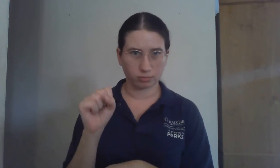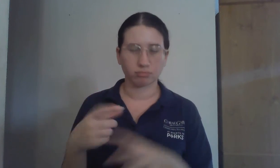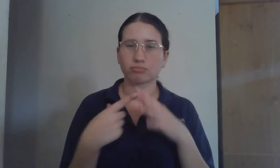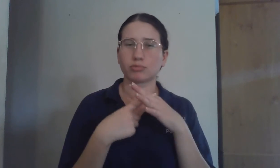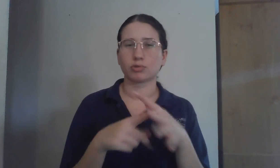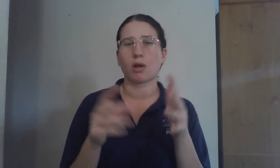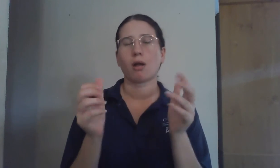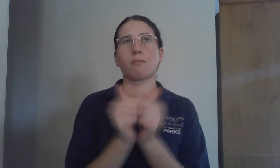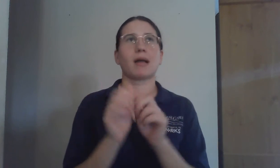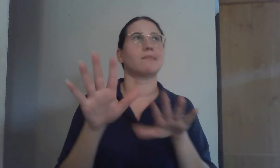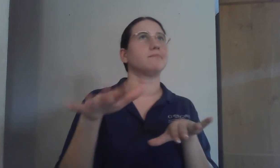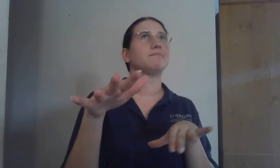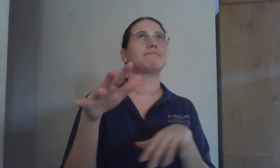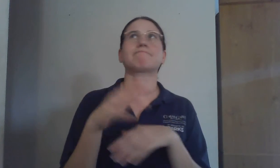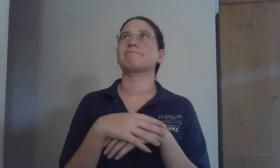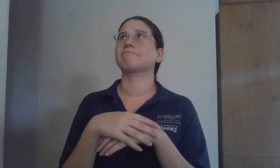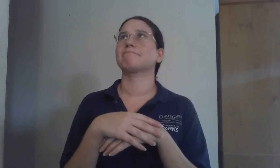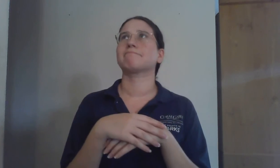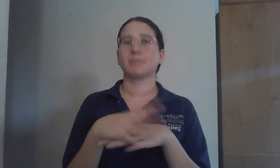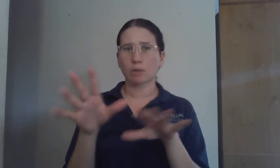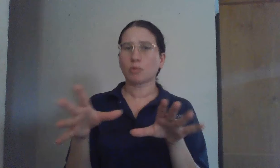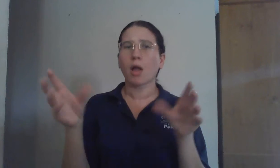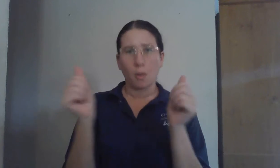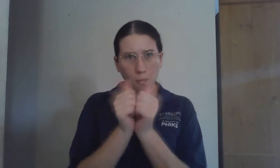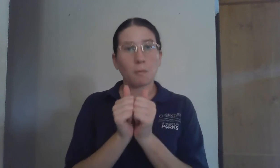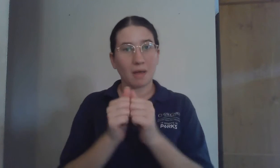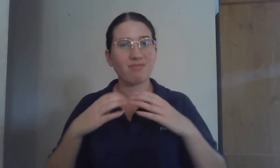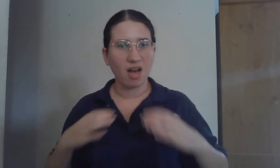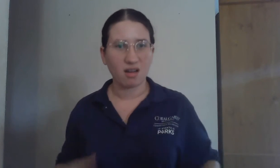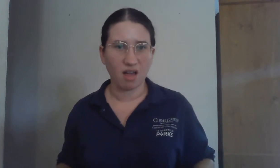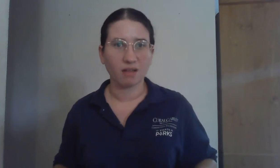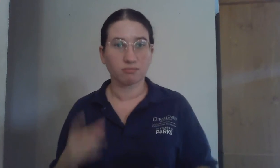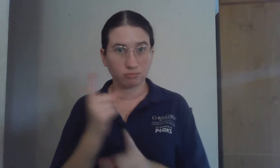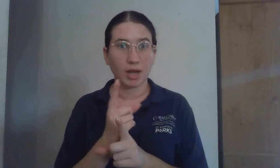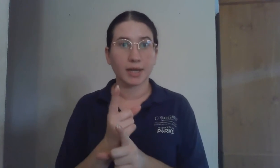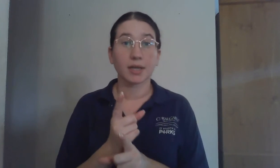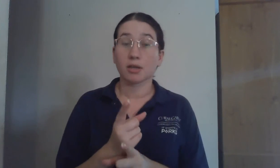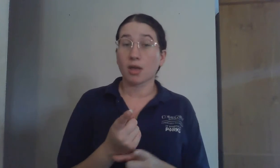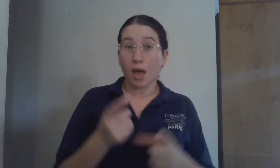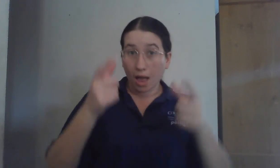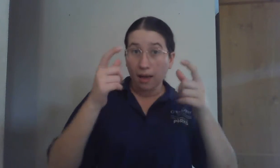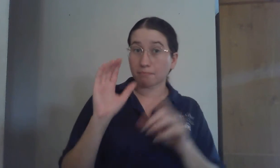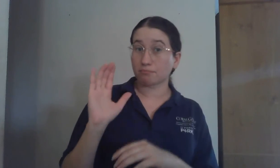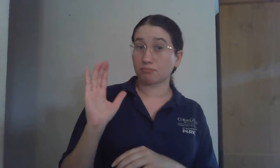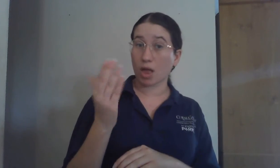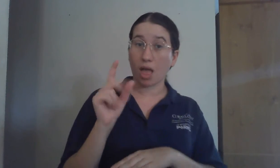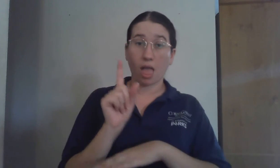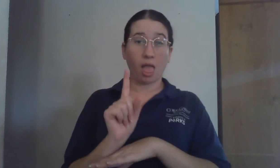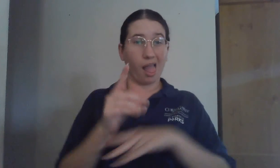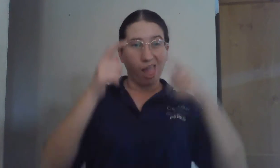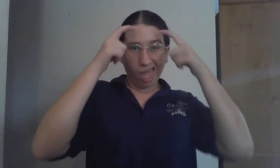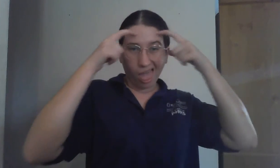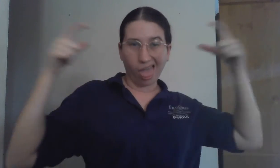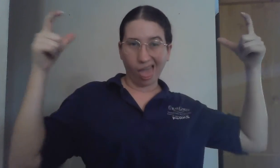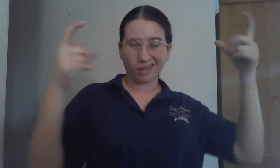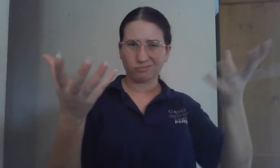this scenario. Okay, you're in with the client, this potential client, and you don't want to look arrogant, do you? No, you don't. But do you know that the